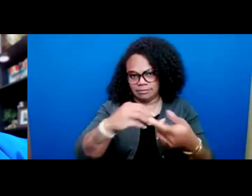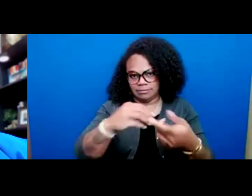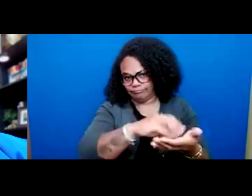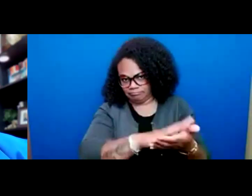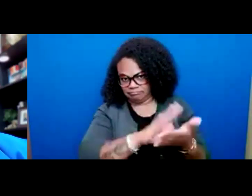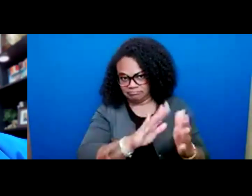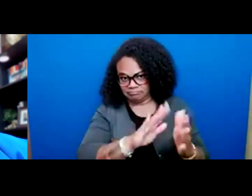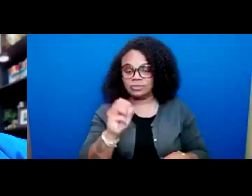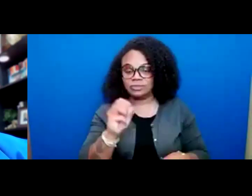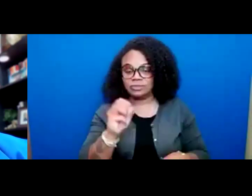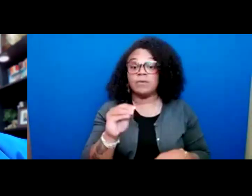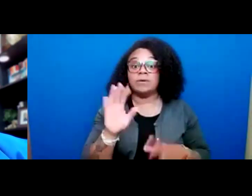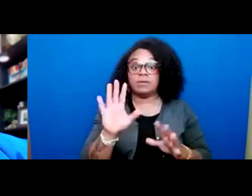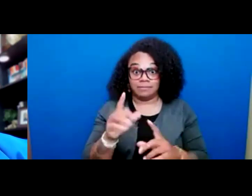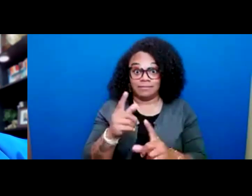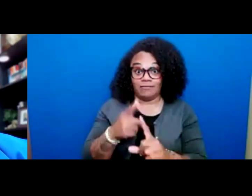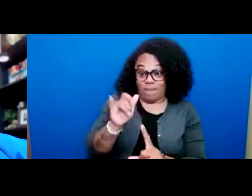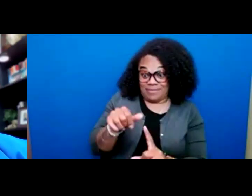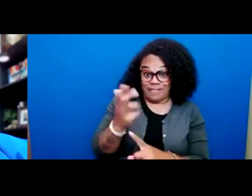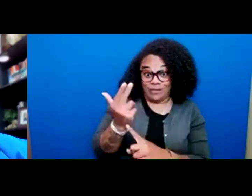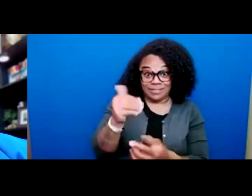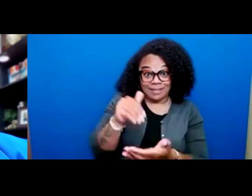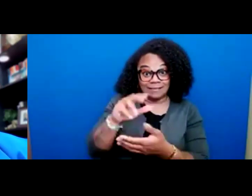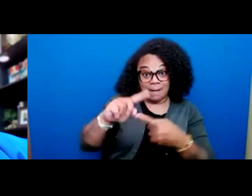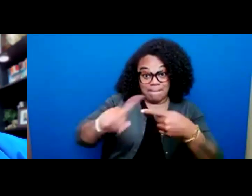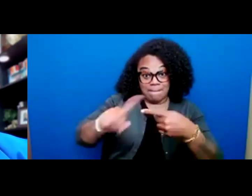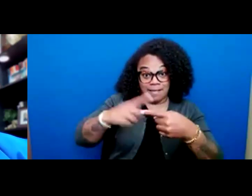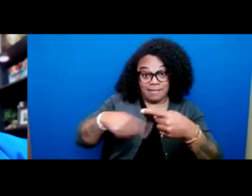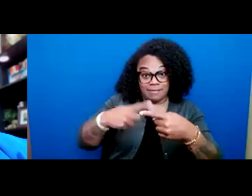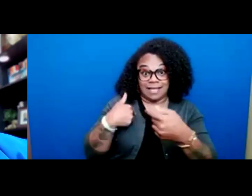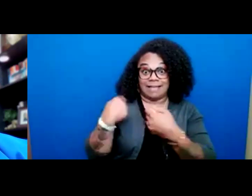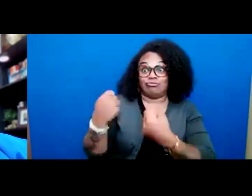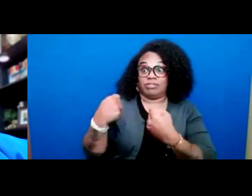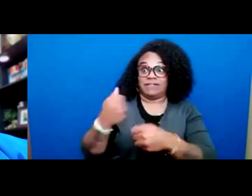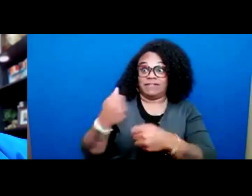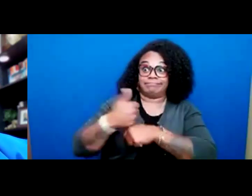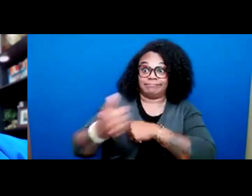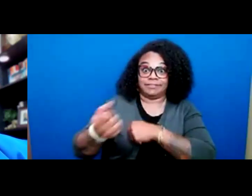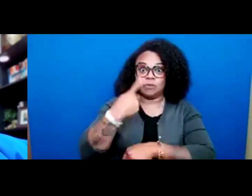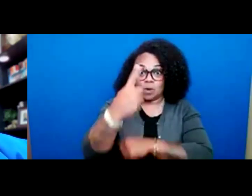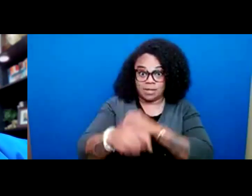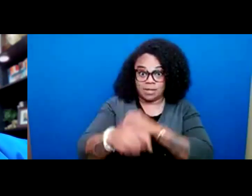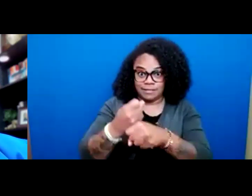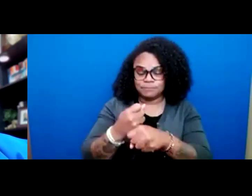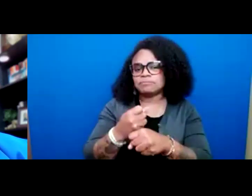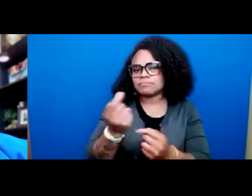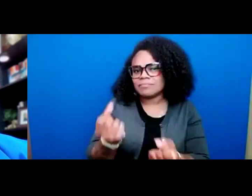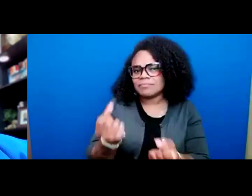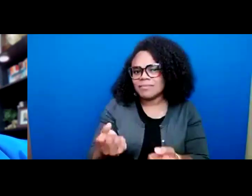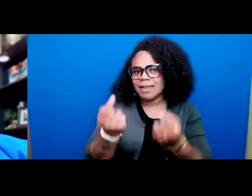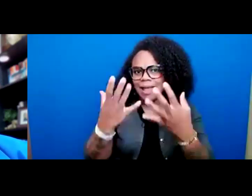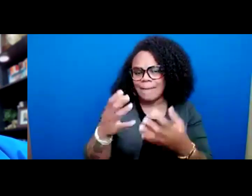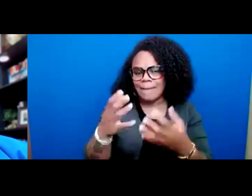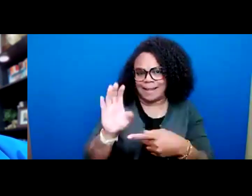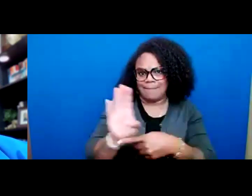of this 13,000 miles that I've driven for 1 year, how many of those miles were business?